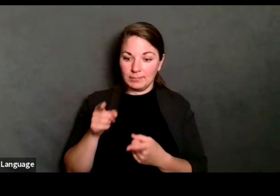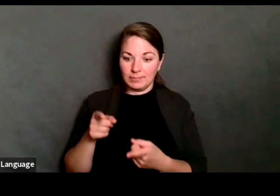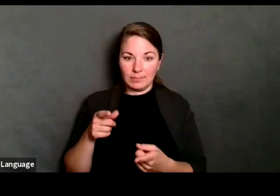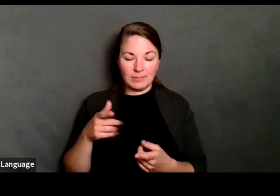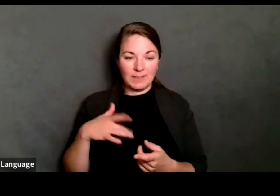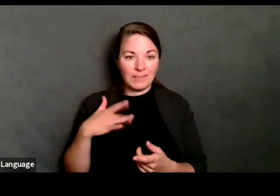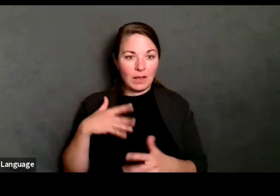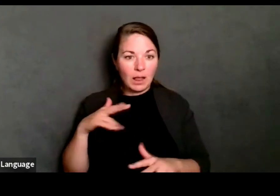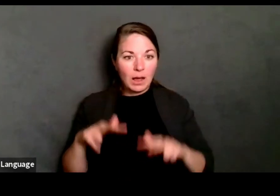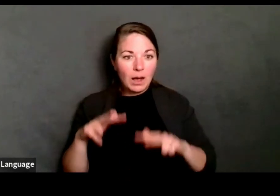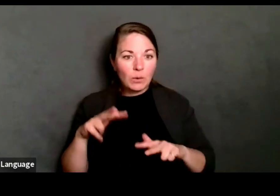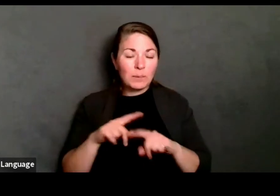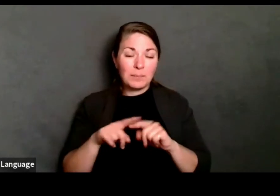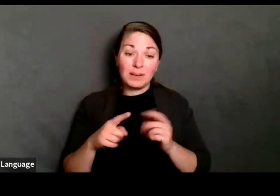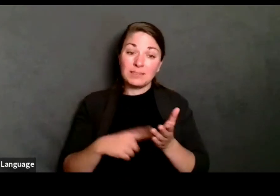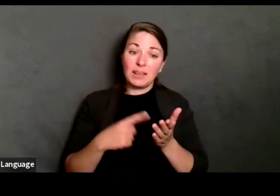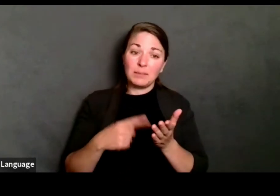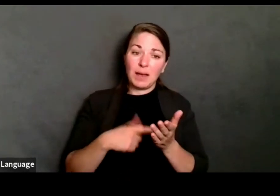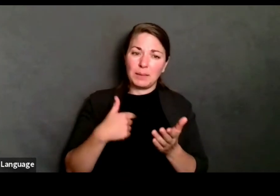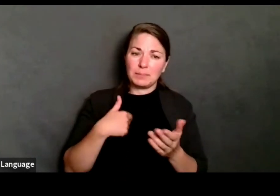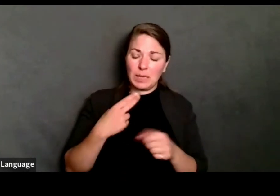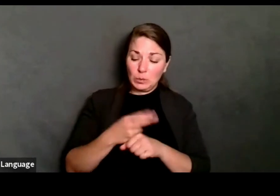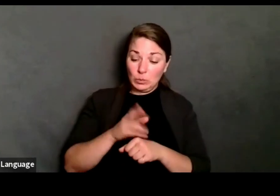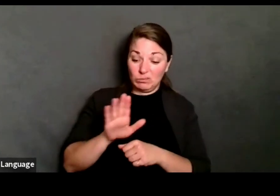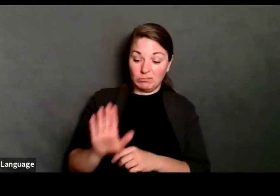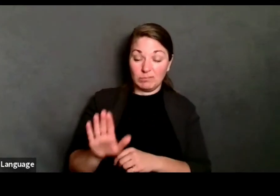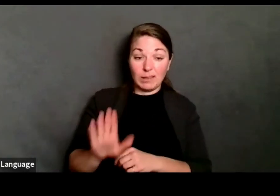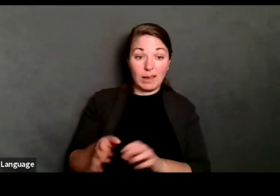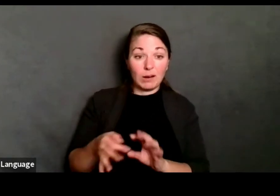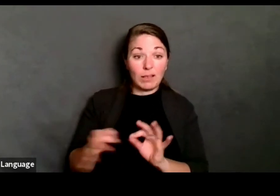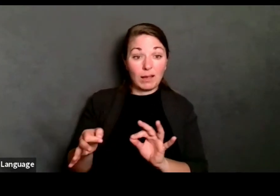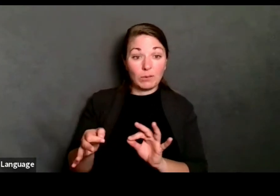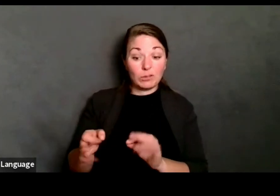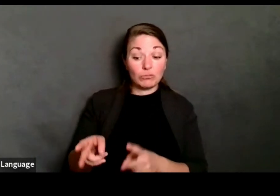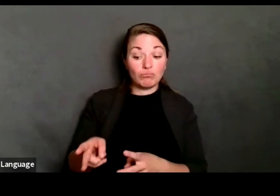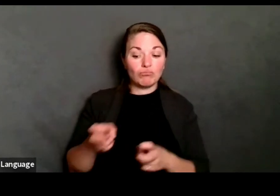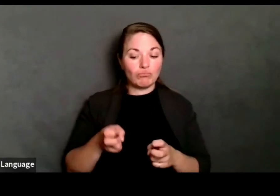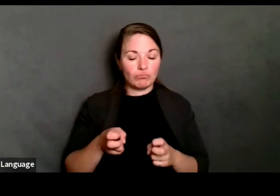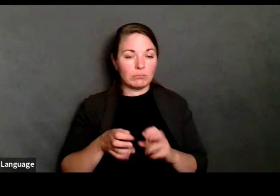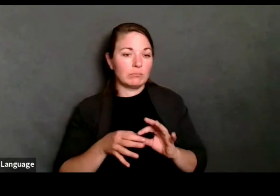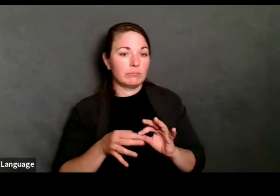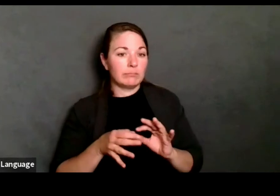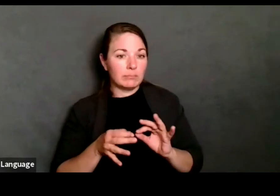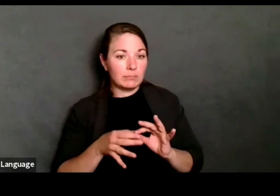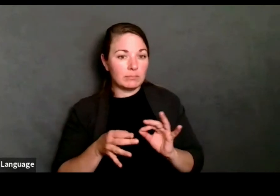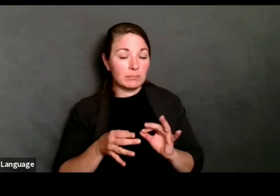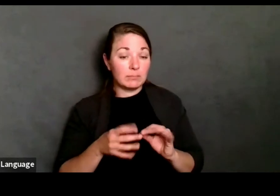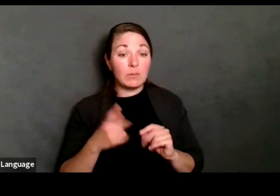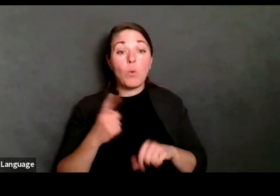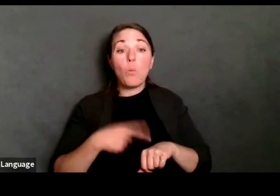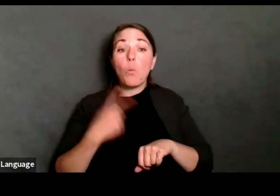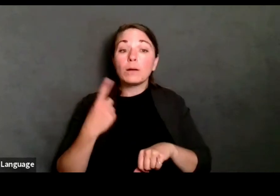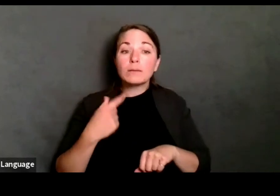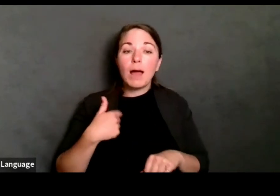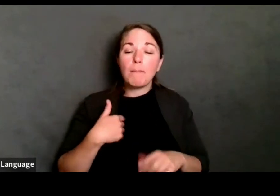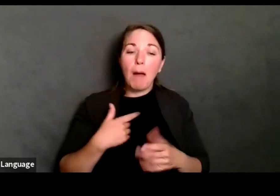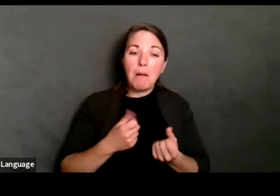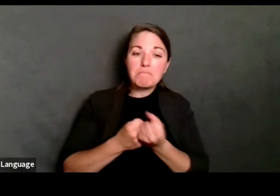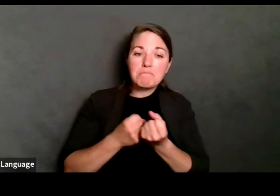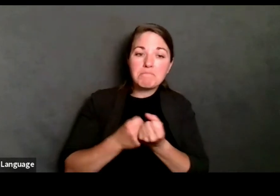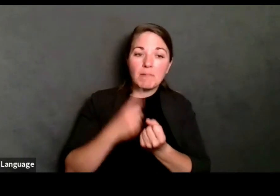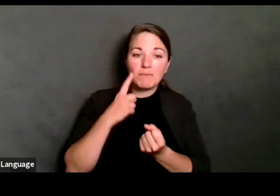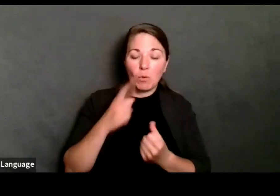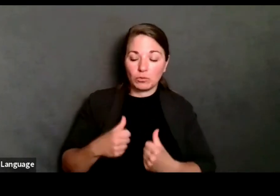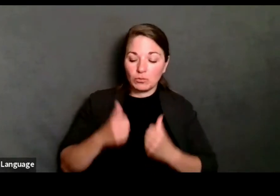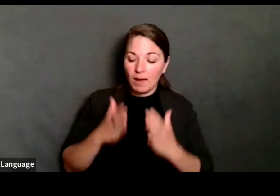moment, sometimes we have to use the language that is most understandable to our clients. For example, I was once advocating for a survivor during her